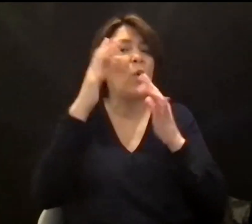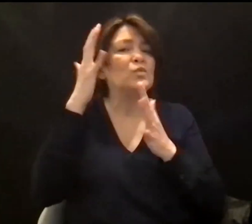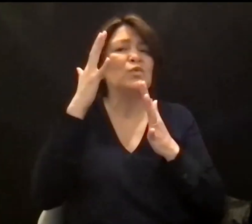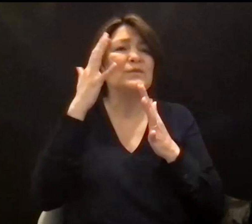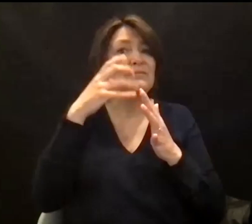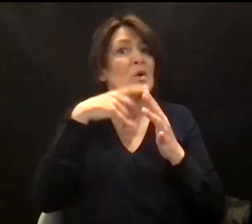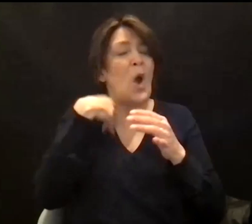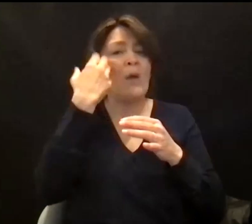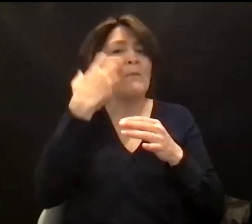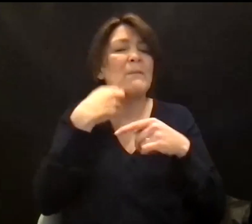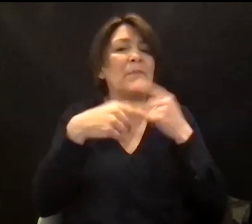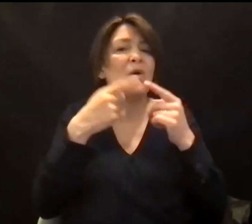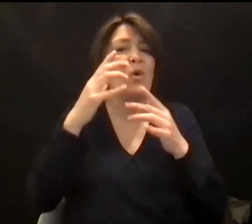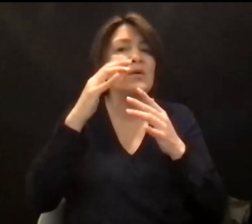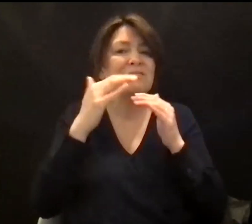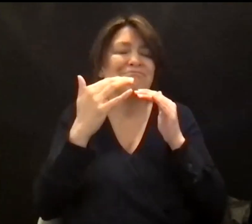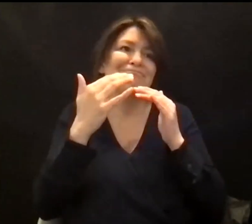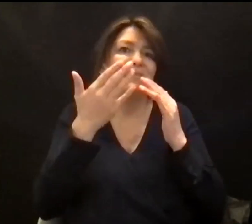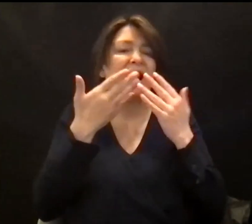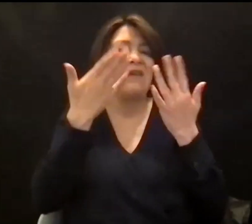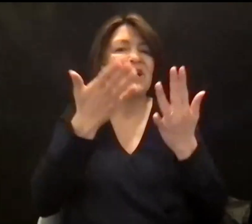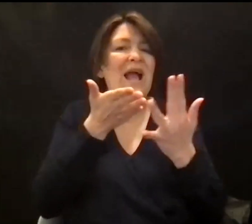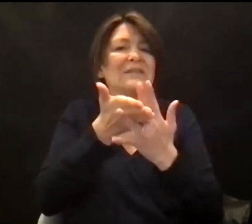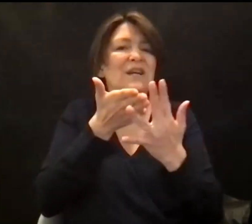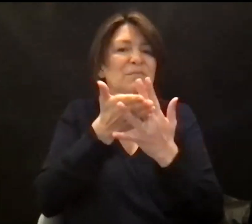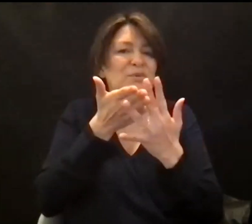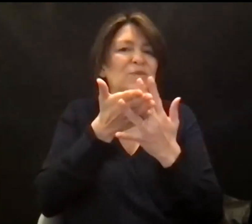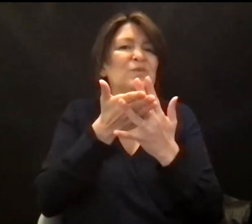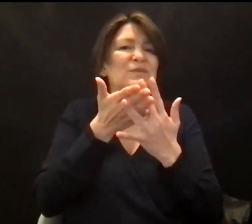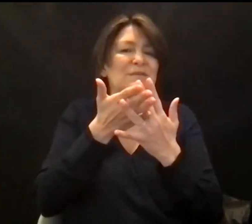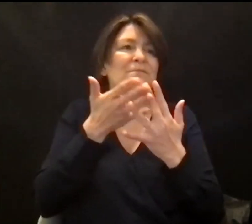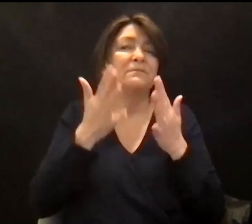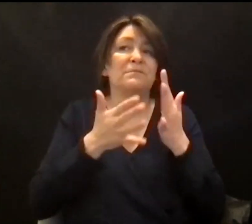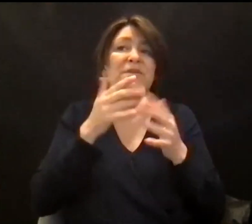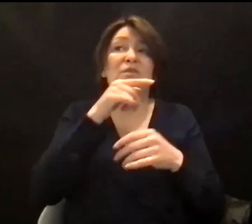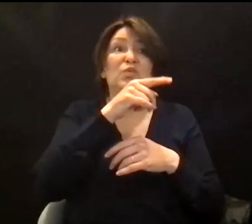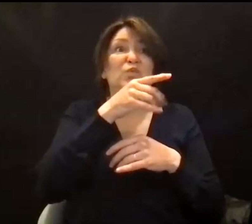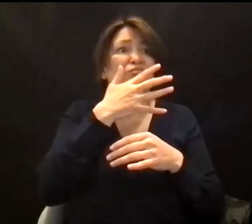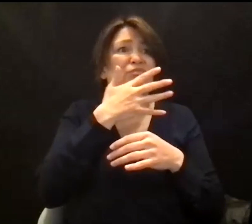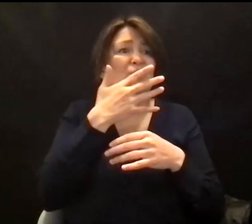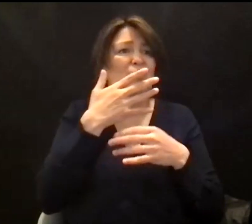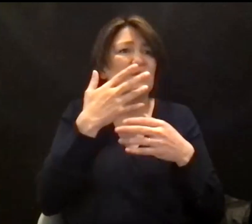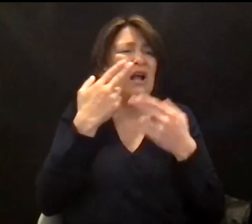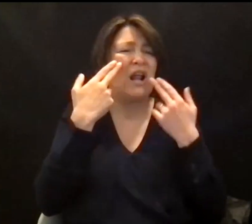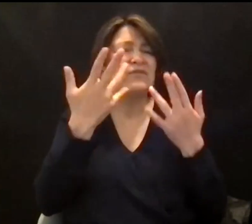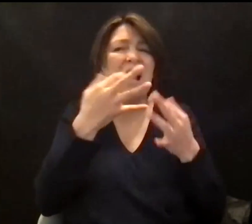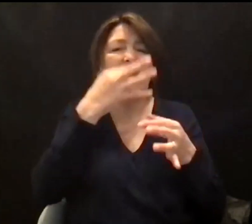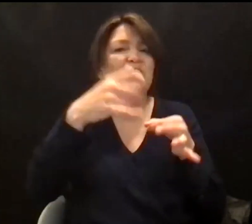You have to remember that your job in a deafblind context is not just about providing Auslan or providing information, it's about providing